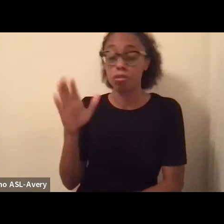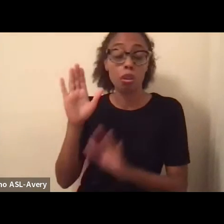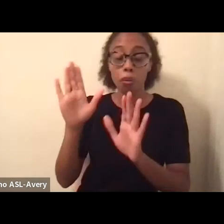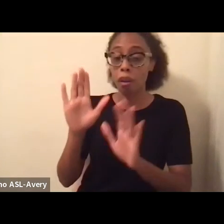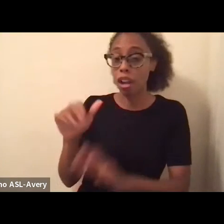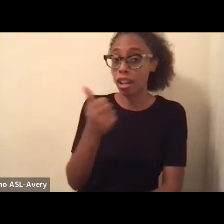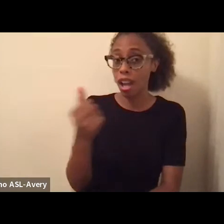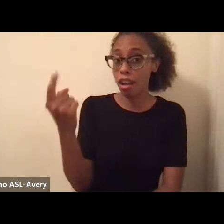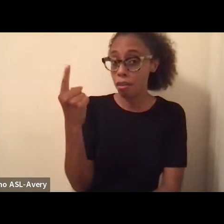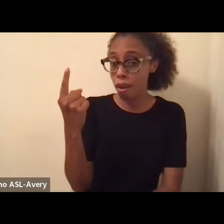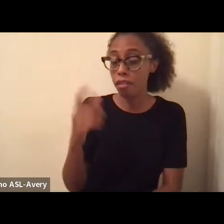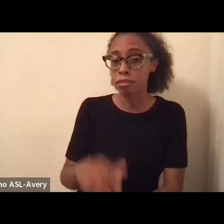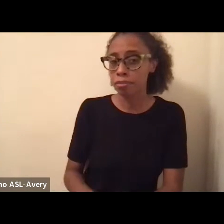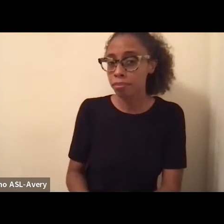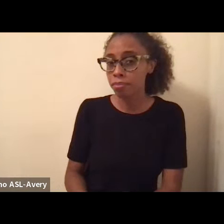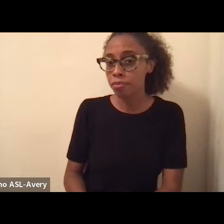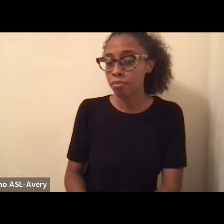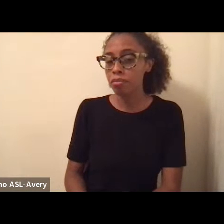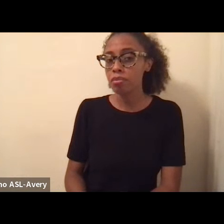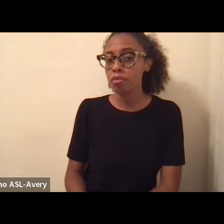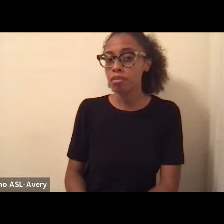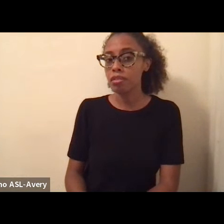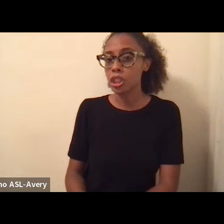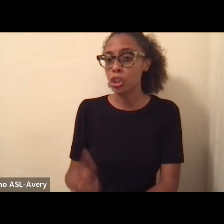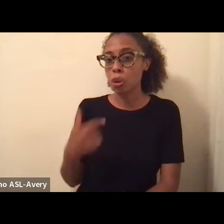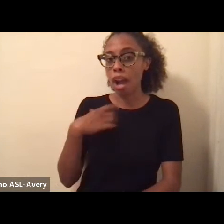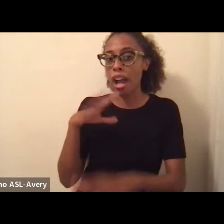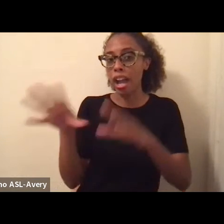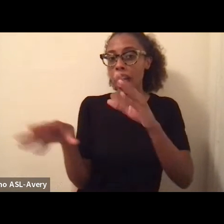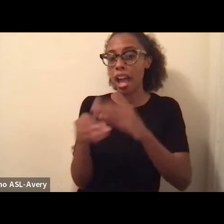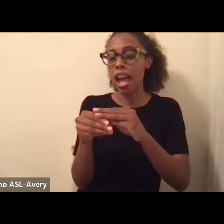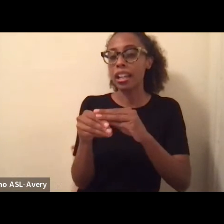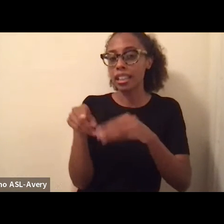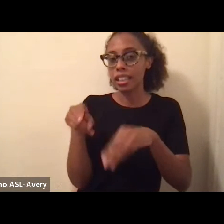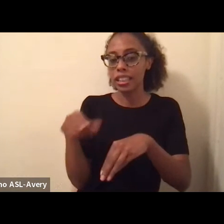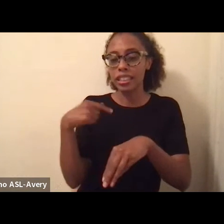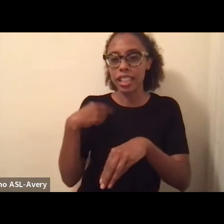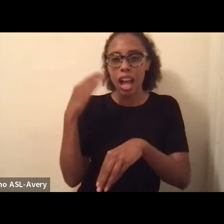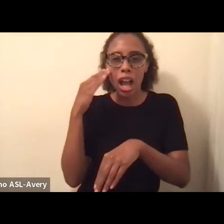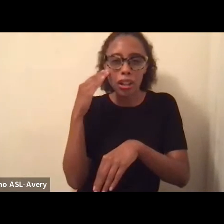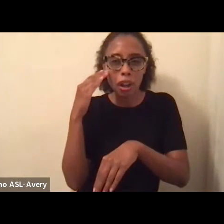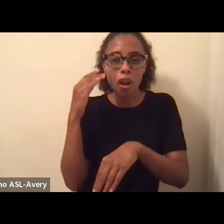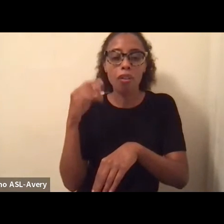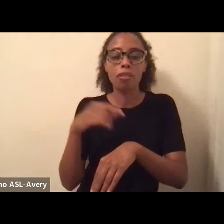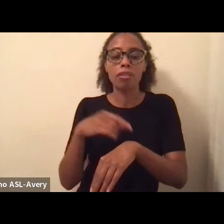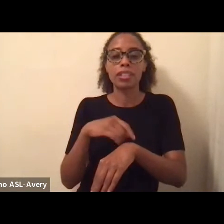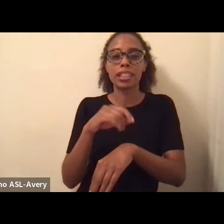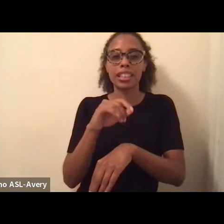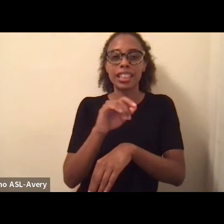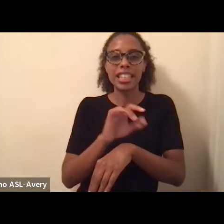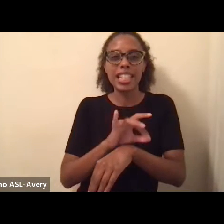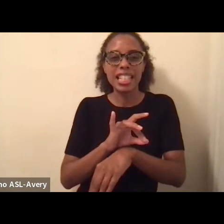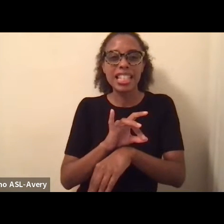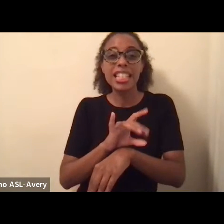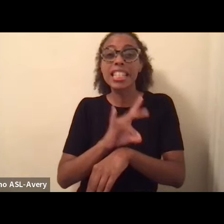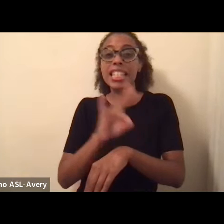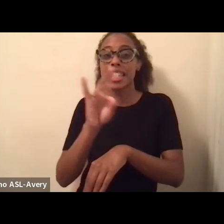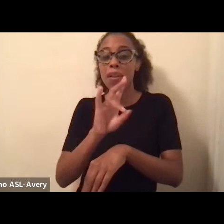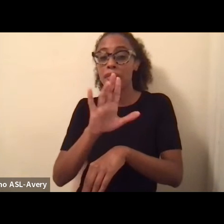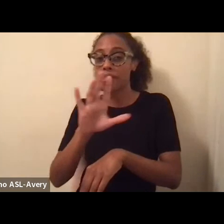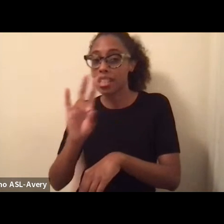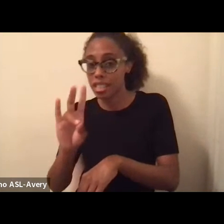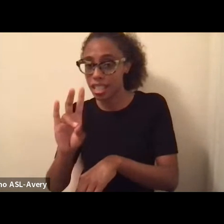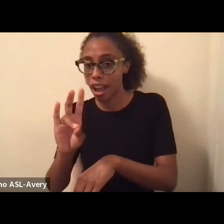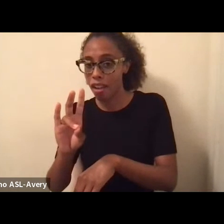Here's the piece that I added, and I know it's 7:57, but if we could be a little flexible with our end time, since that's one of the goals